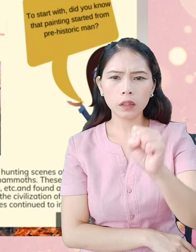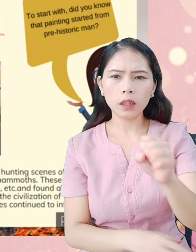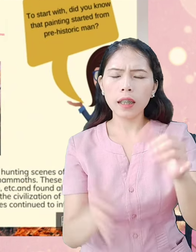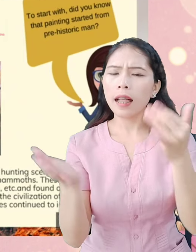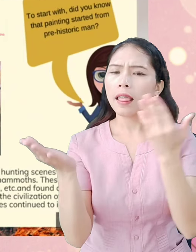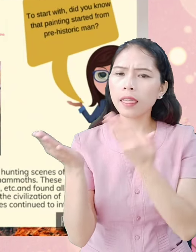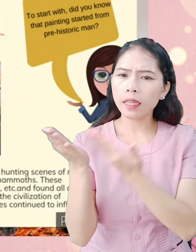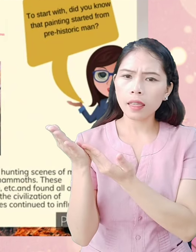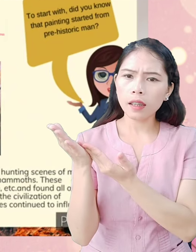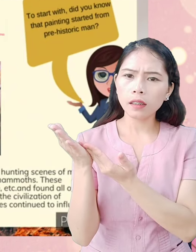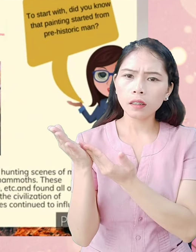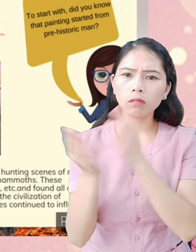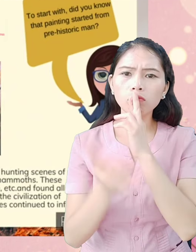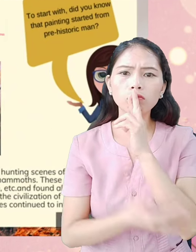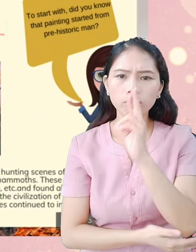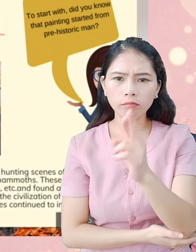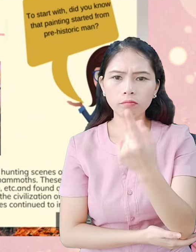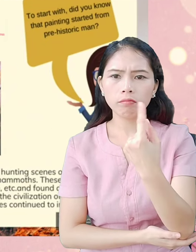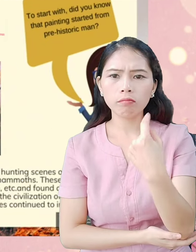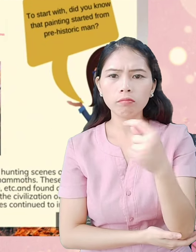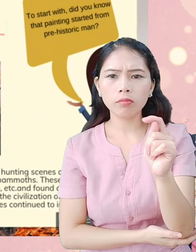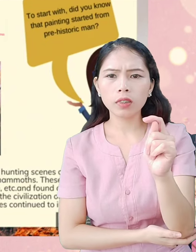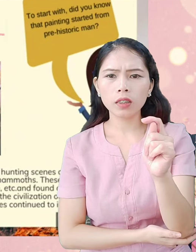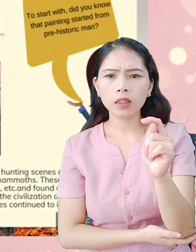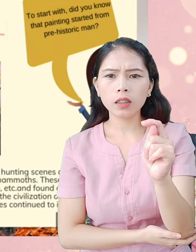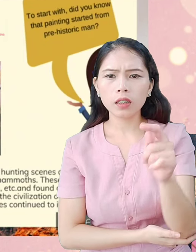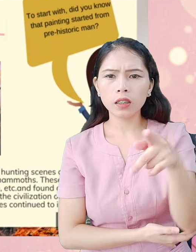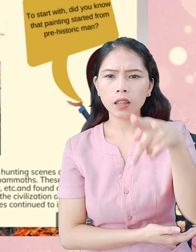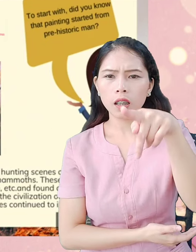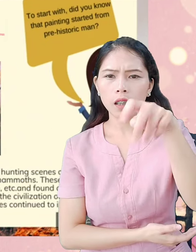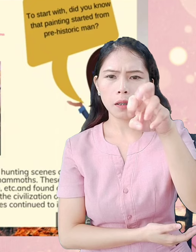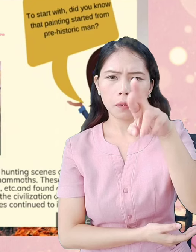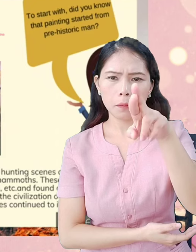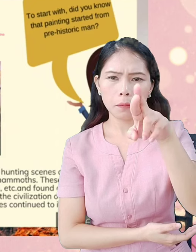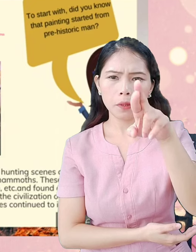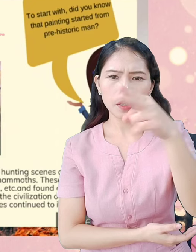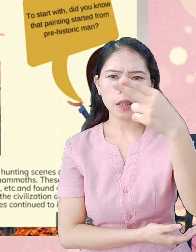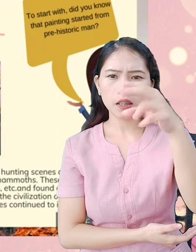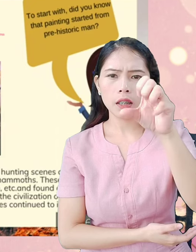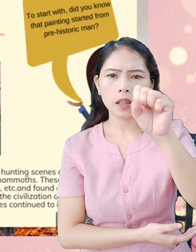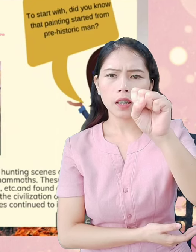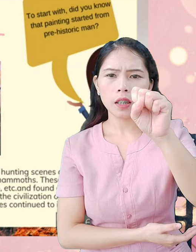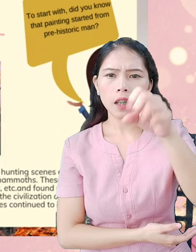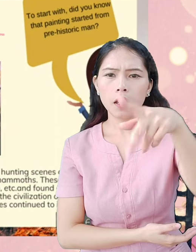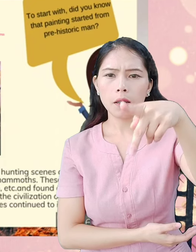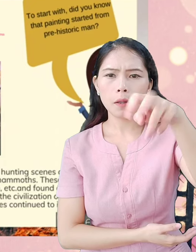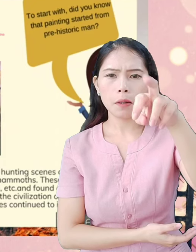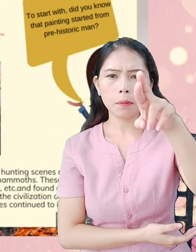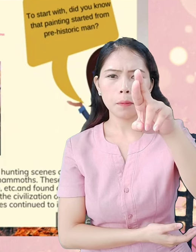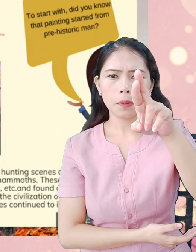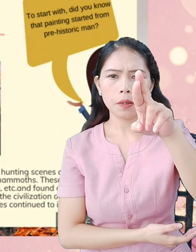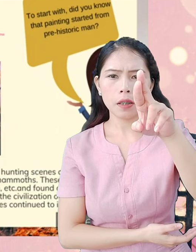These prehistoric paintings were drawn on the wall